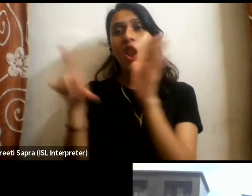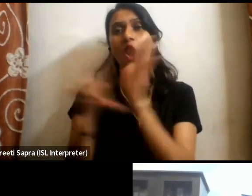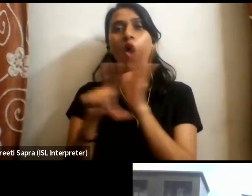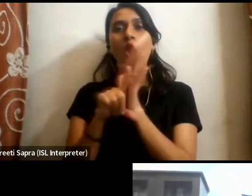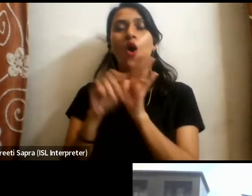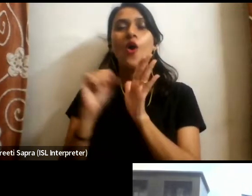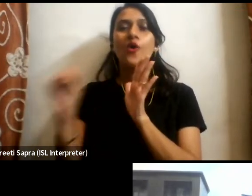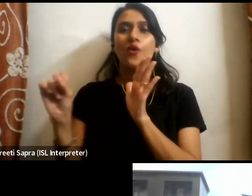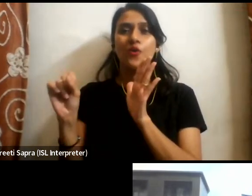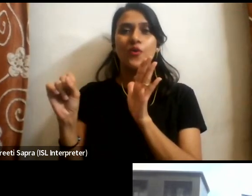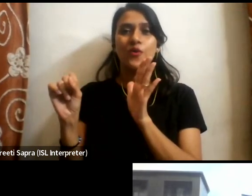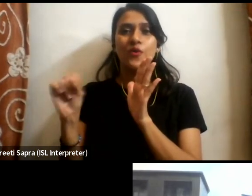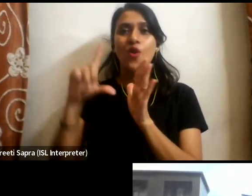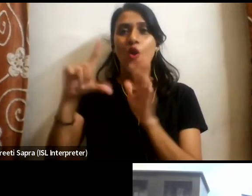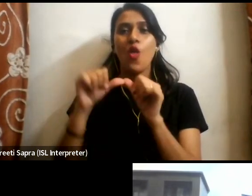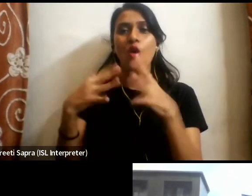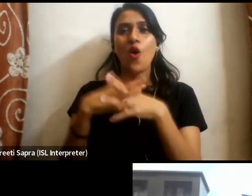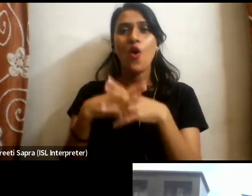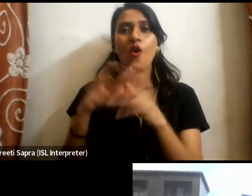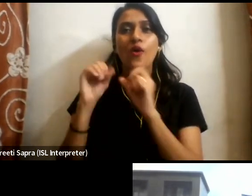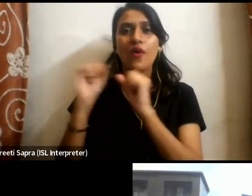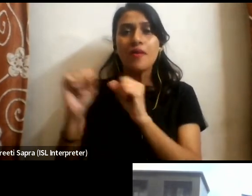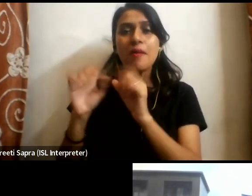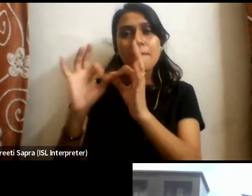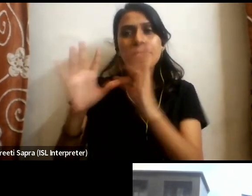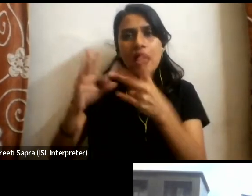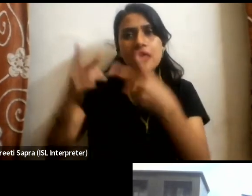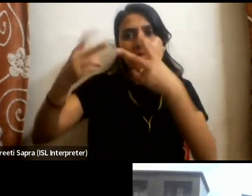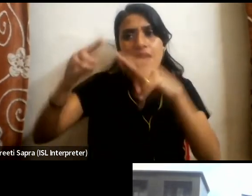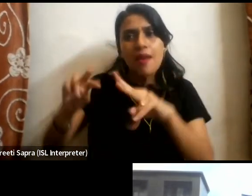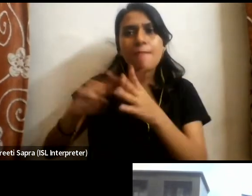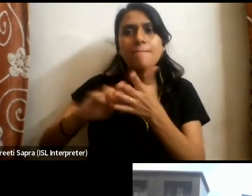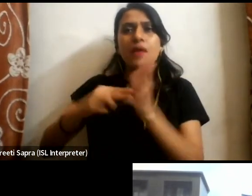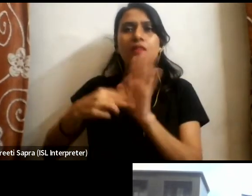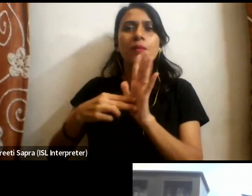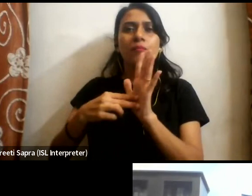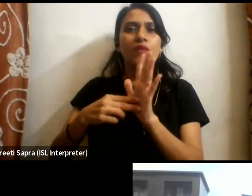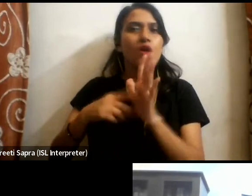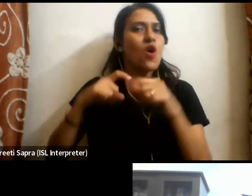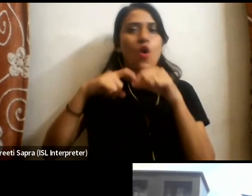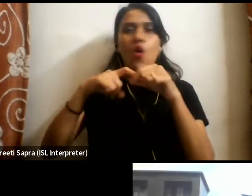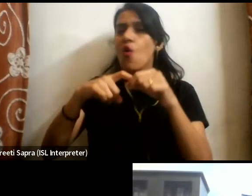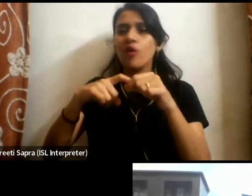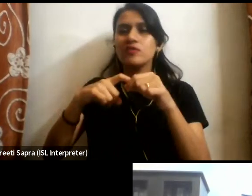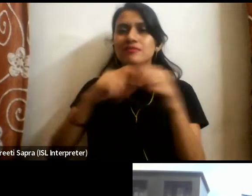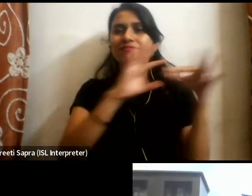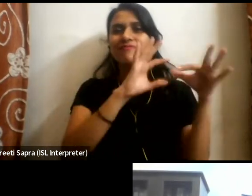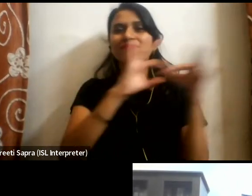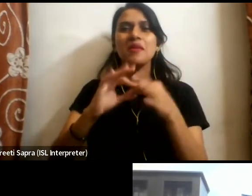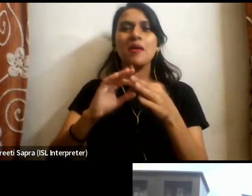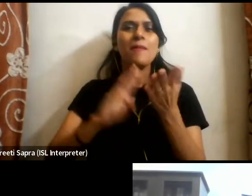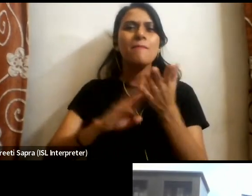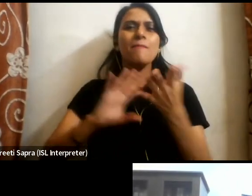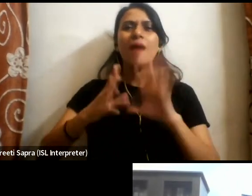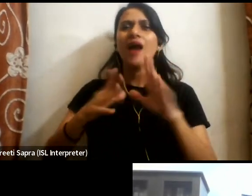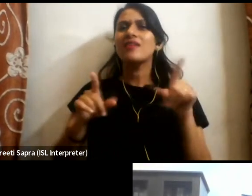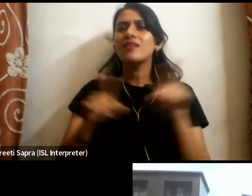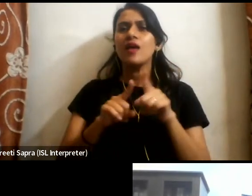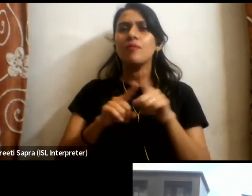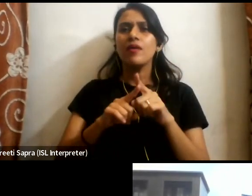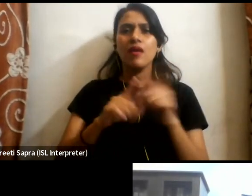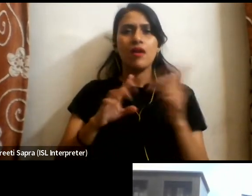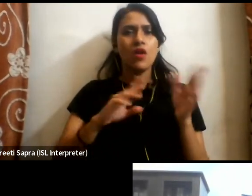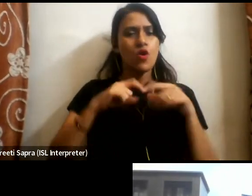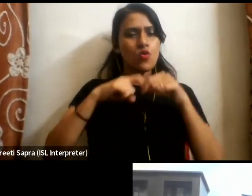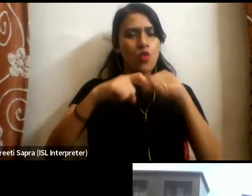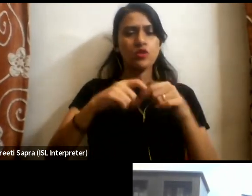law on a particular point? What is the best interpretation? That question is not a mechanical question. That question is not a question of just looking at a